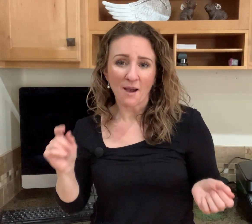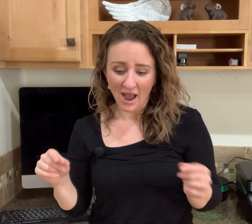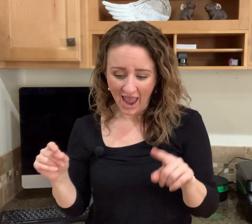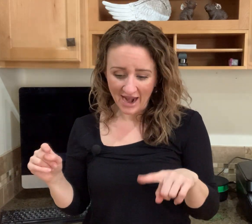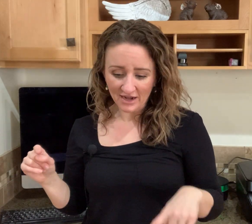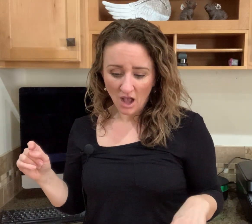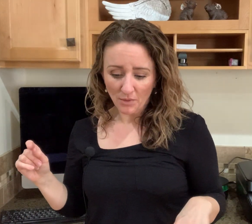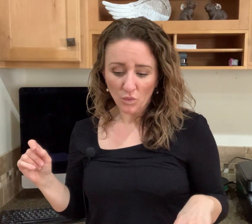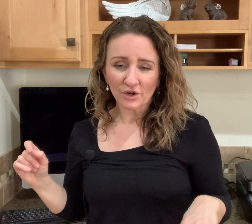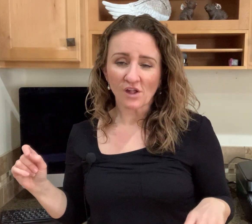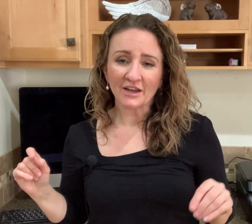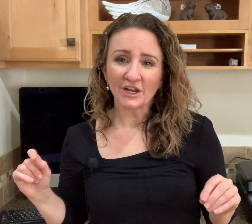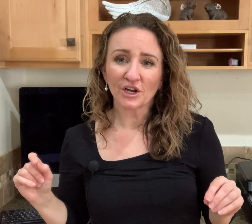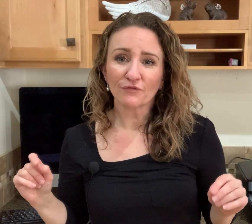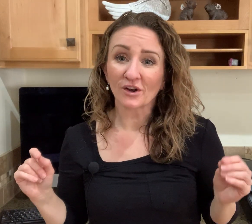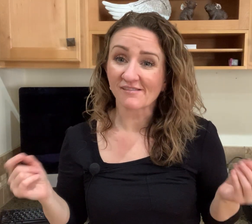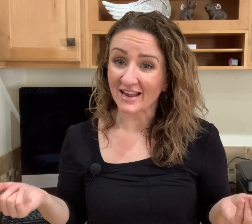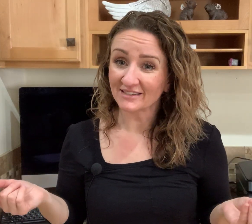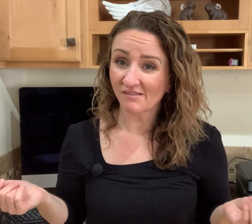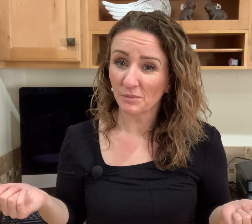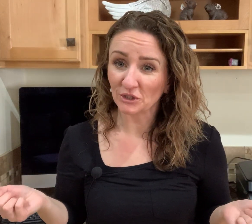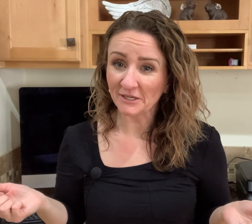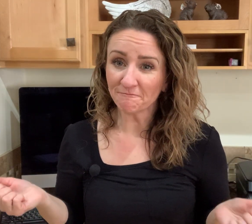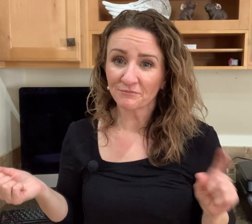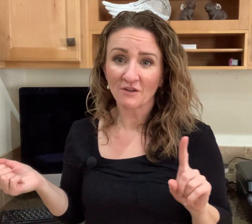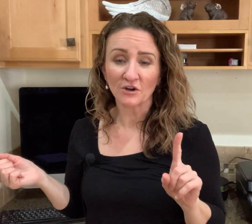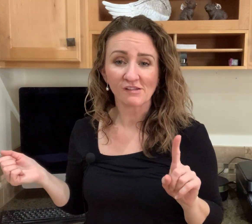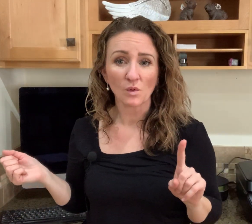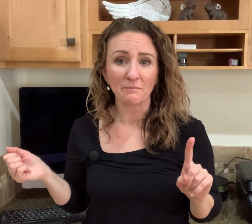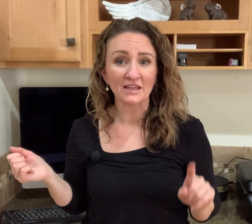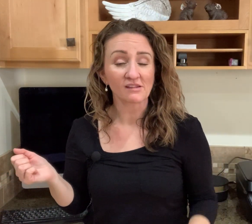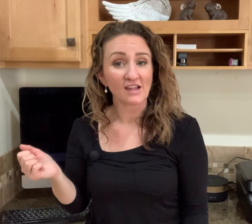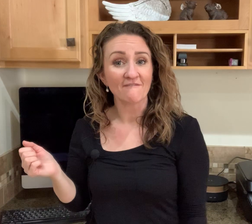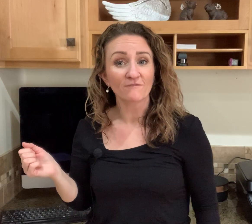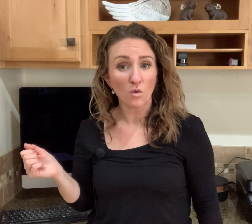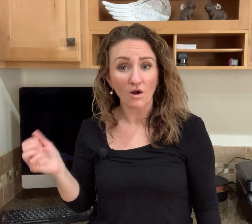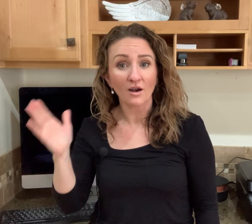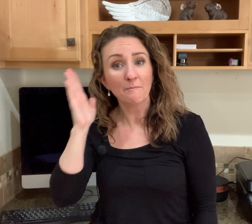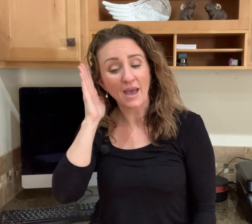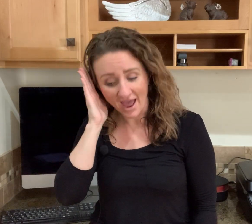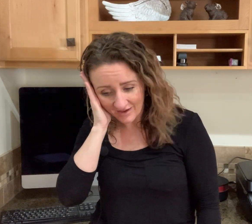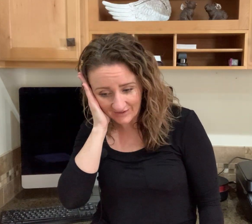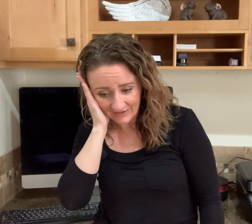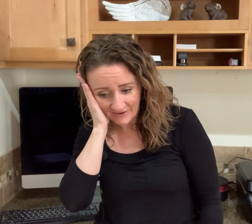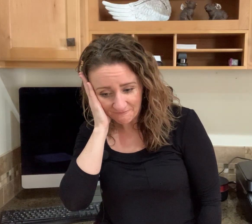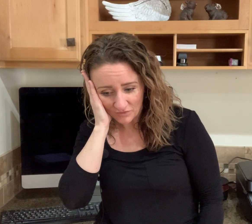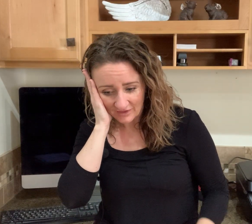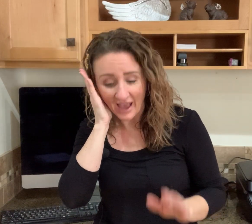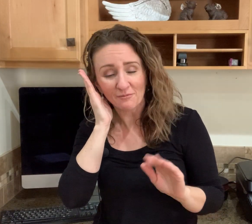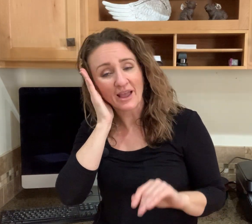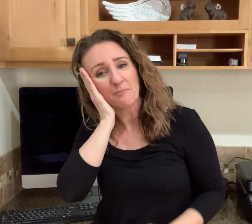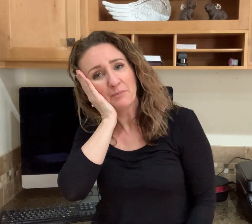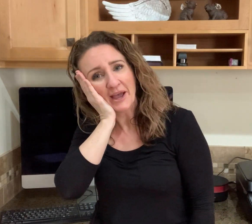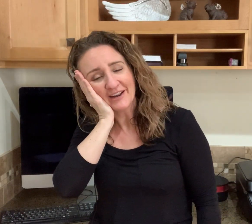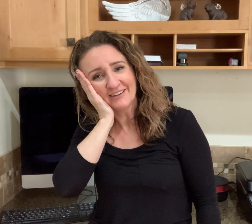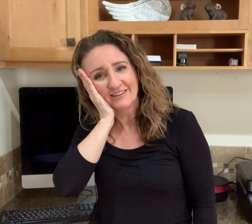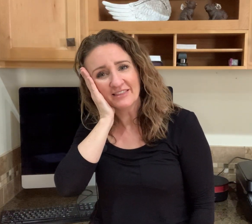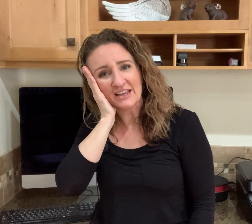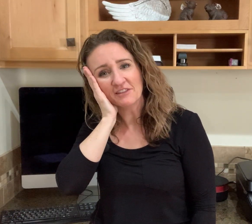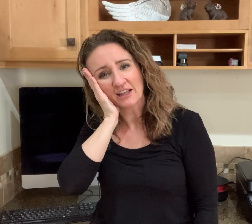I added a couple words on here for sentence building. First one being the sign for bed. Yeah, bed. Think of like